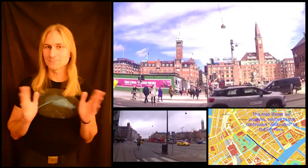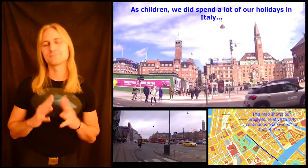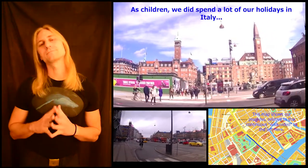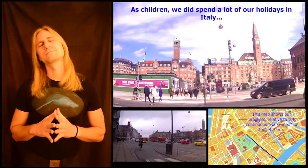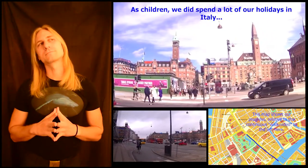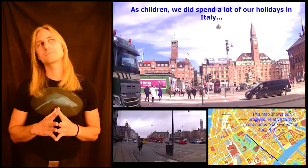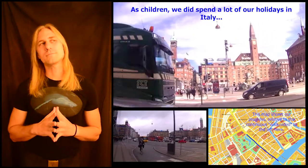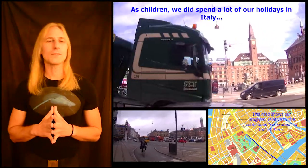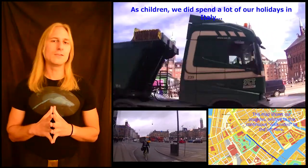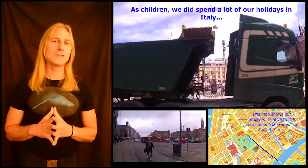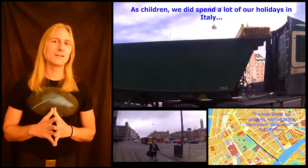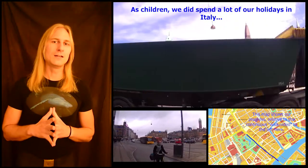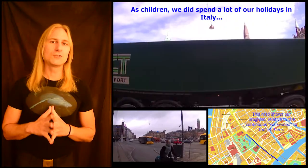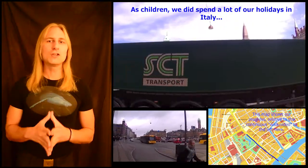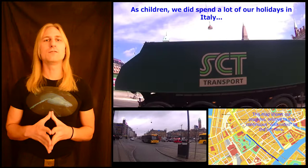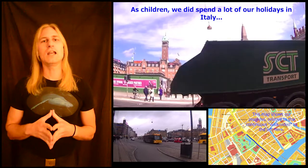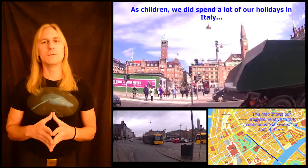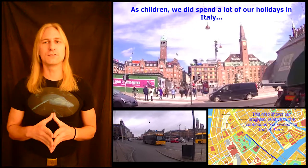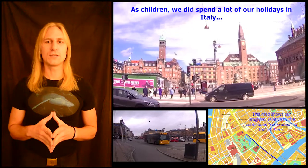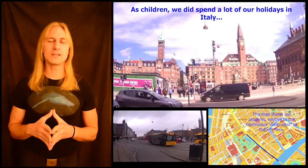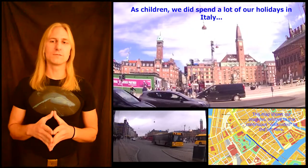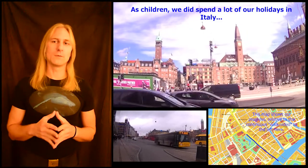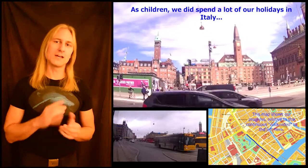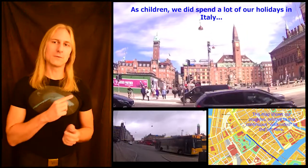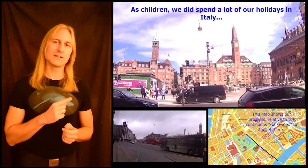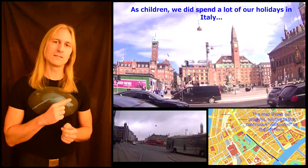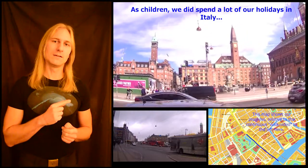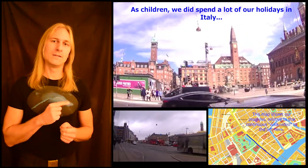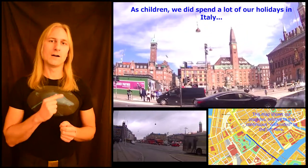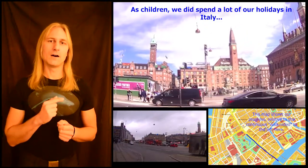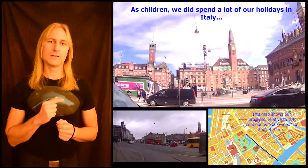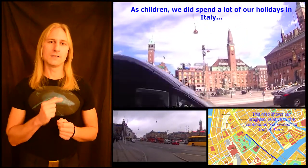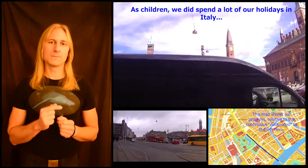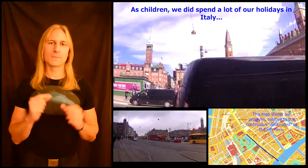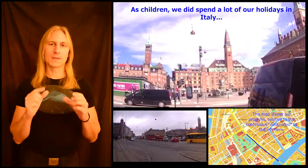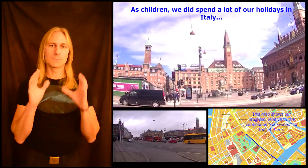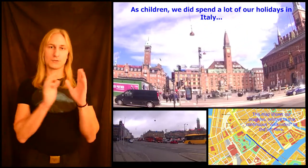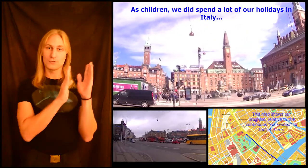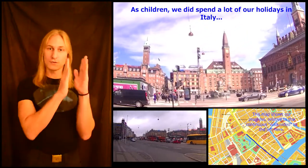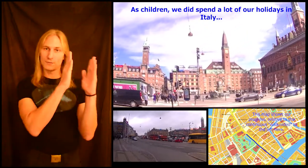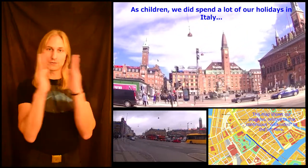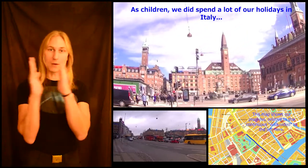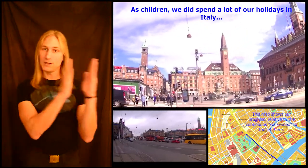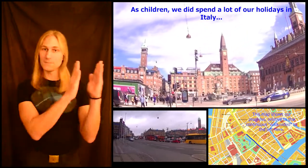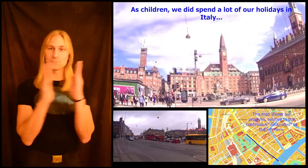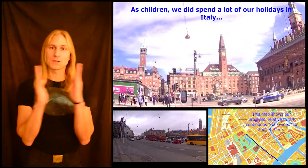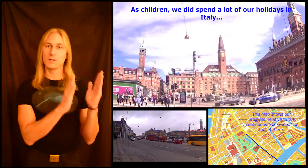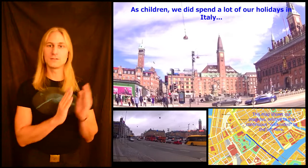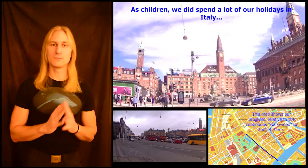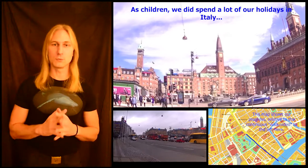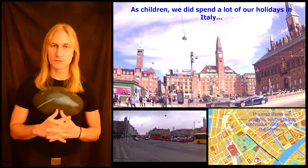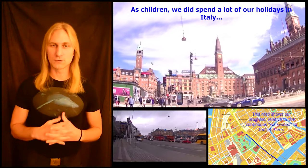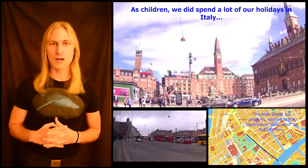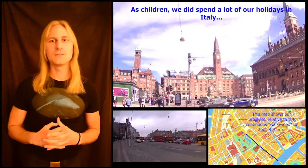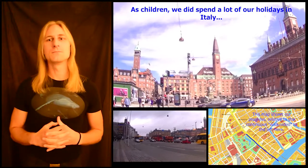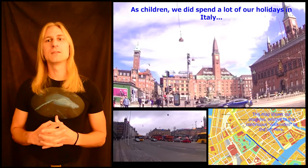Siena. The chief elements taken from that place are the position of the tower